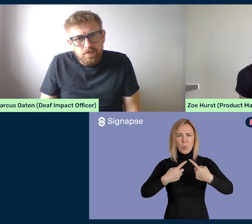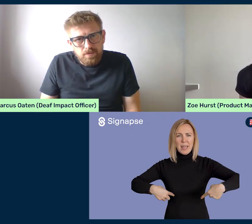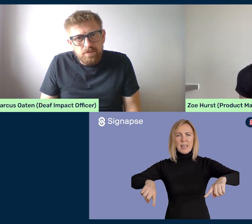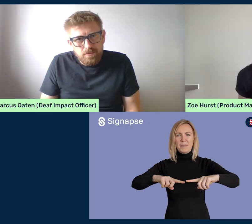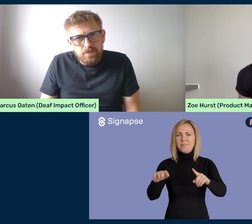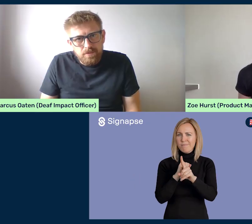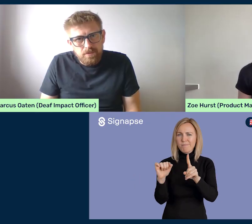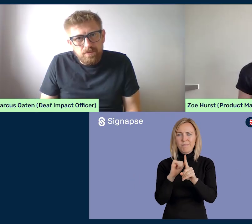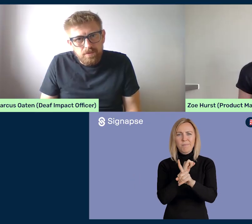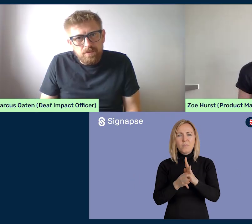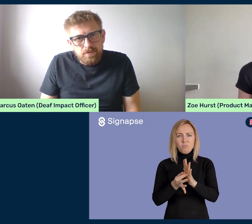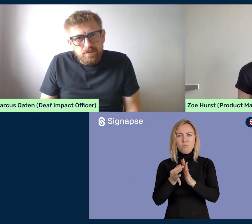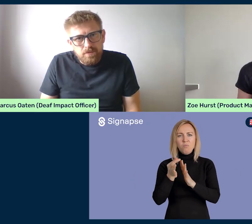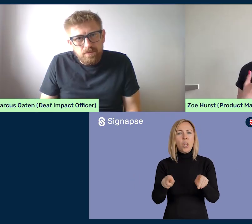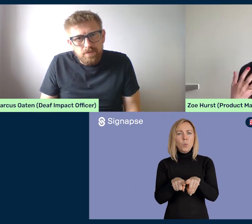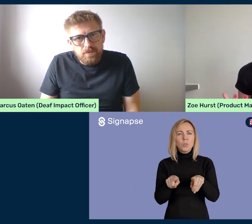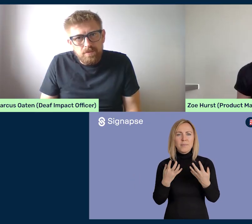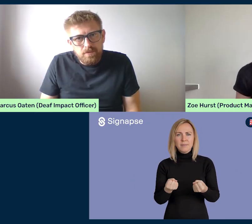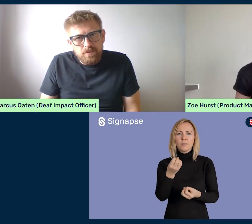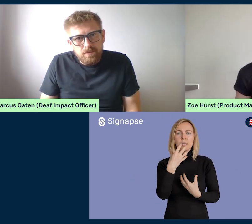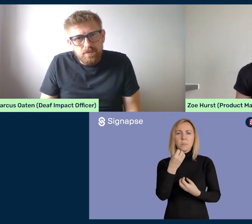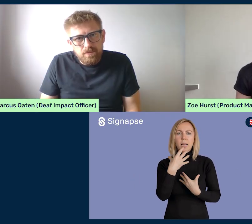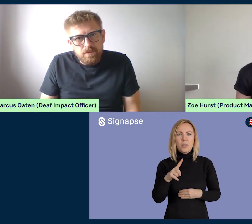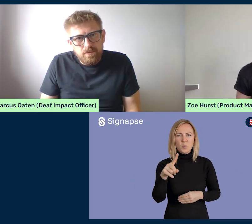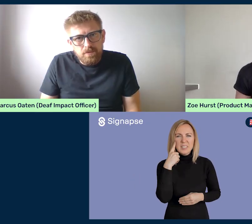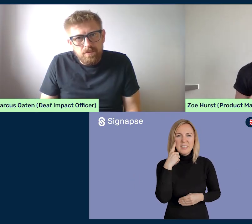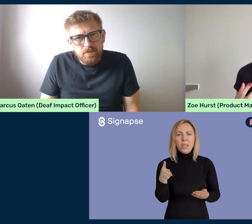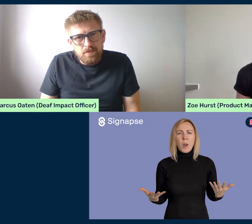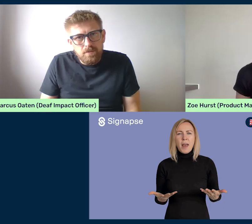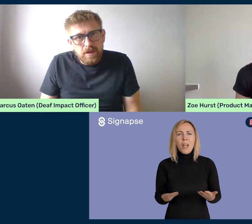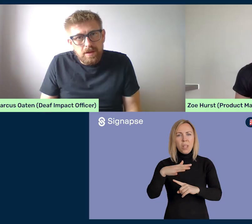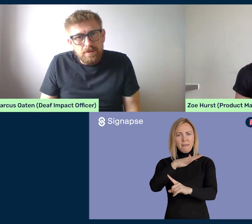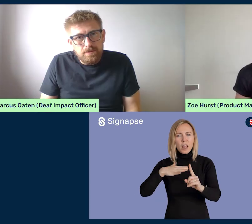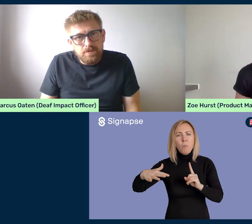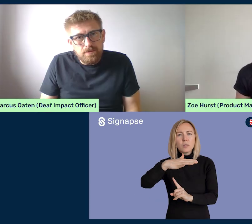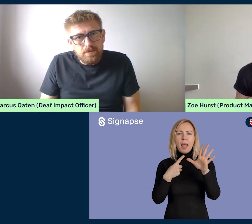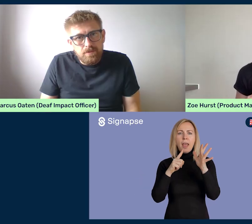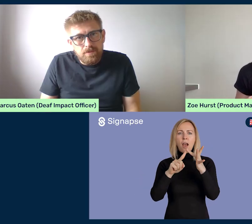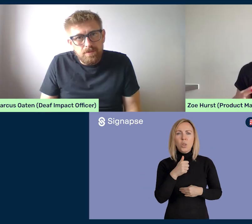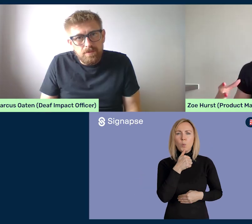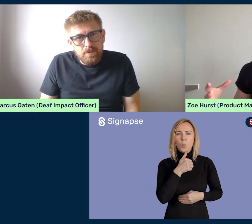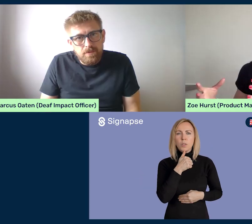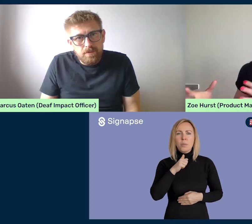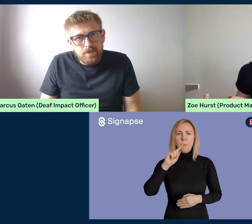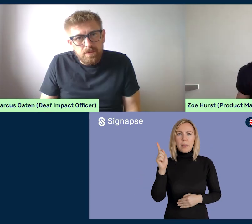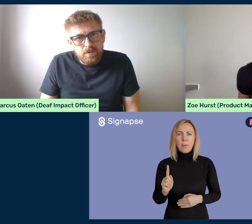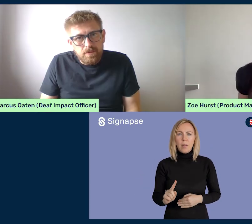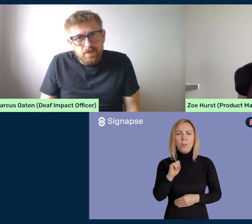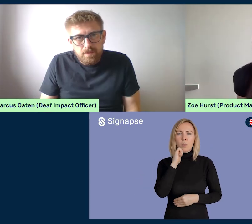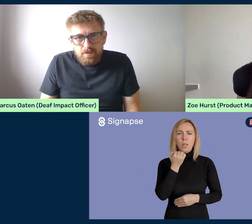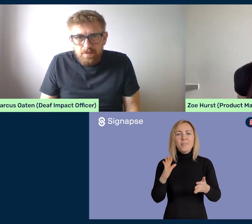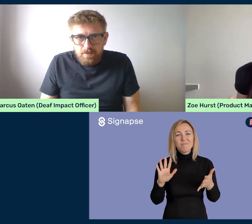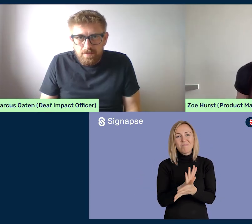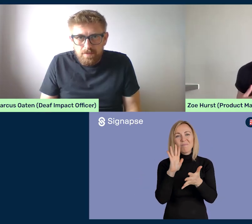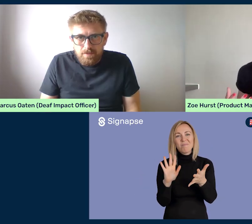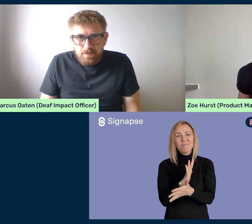news outlets. Where do we kind of think with the improvements that we're making, the feedback that we're getting, this technology could